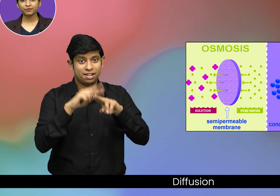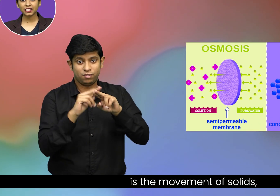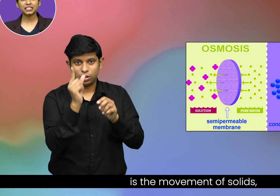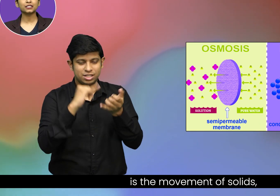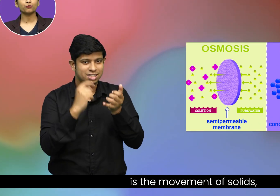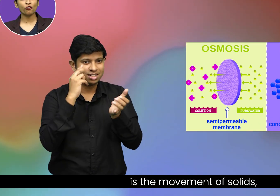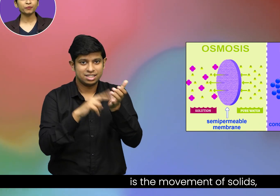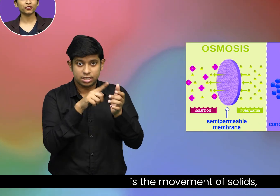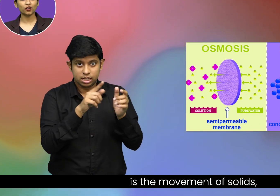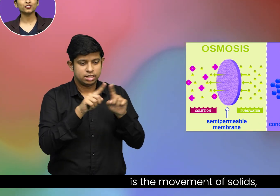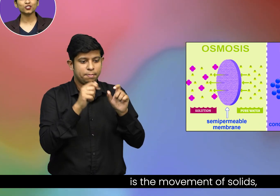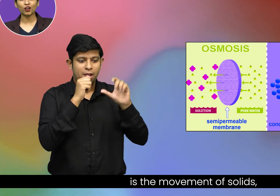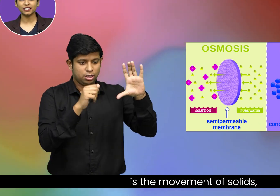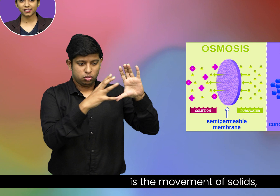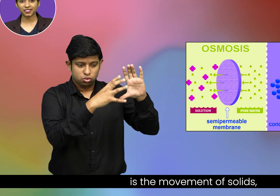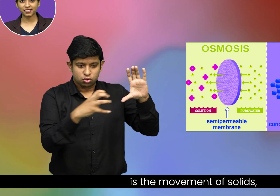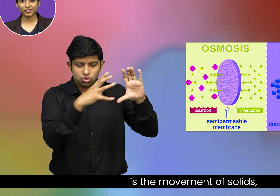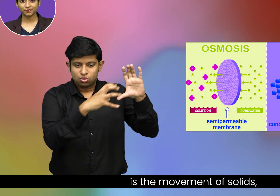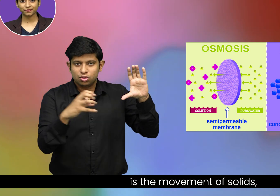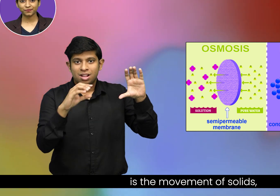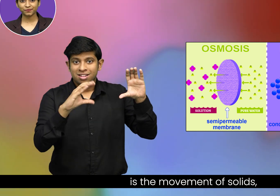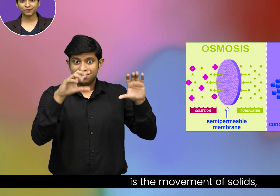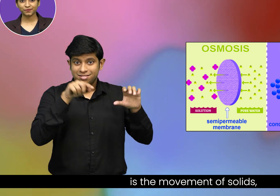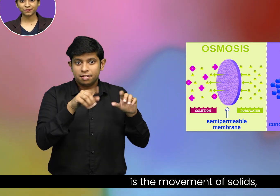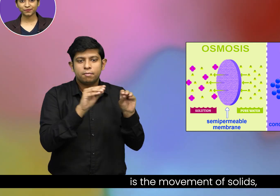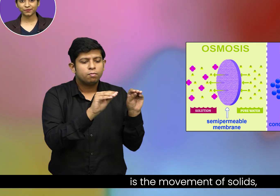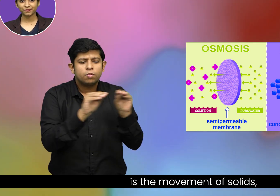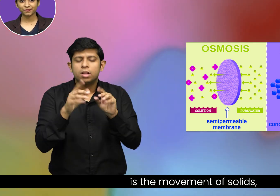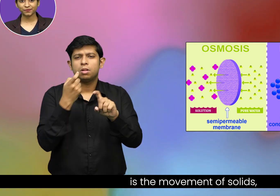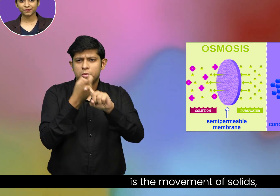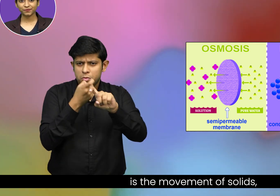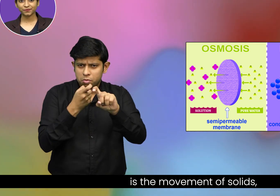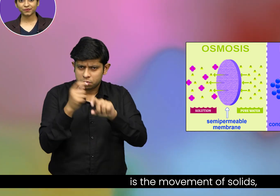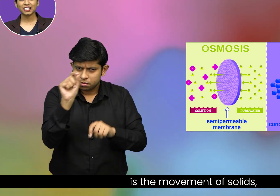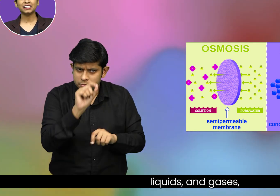Diffusion is the movement of solids,